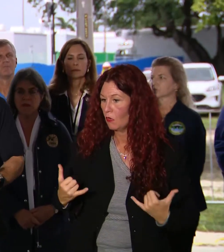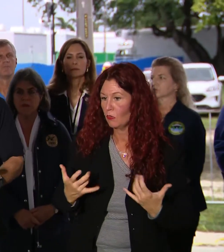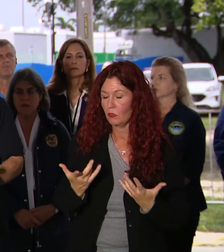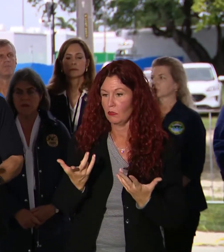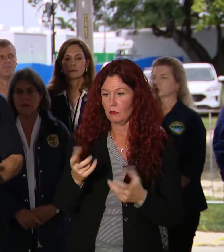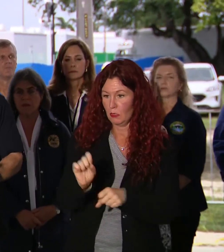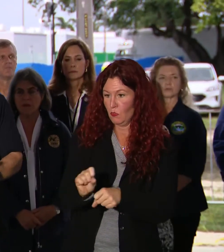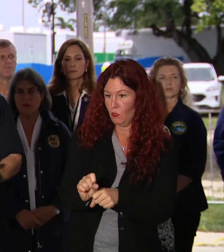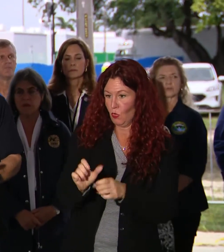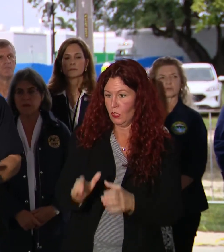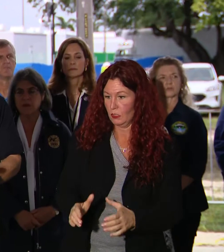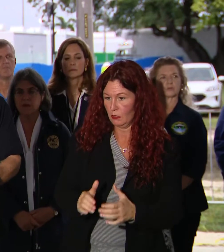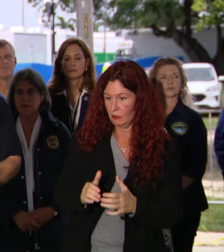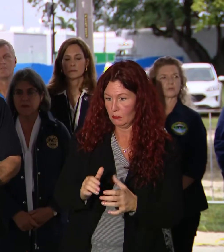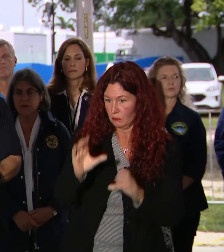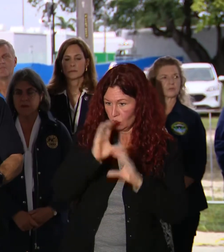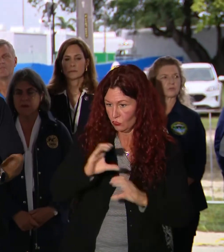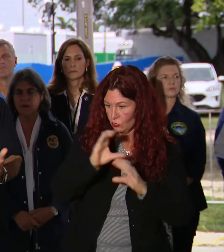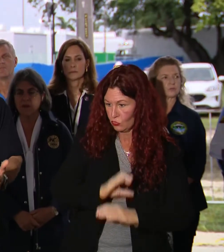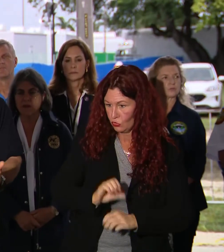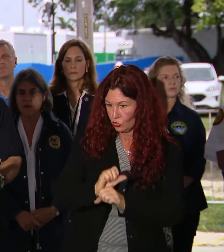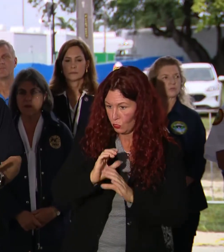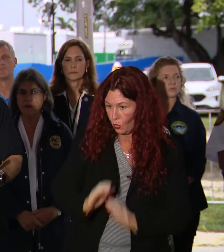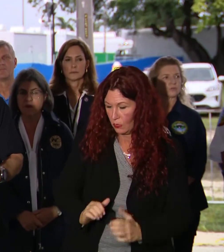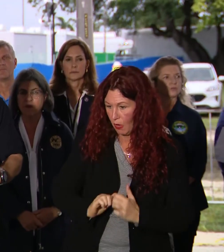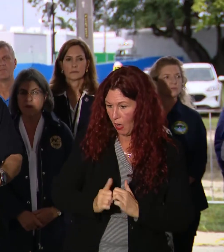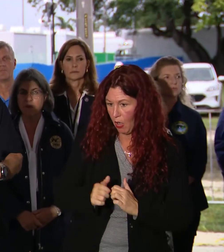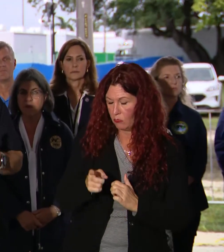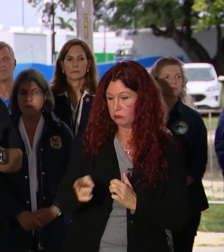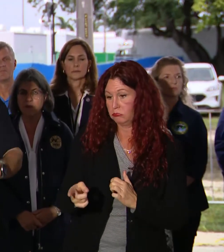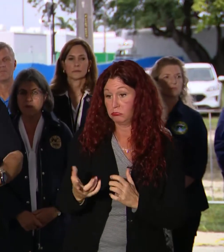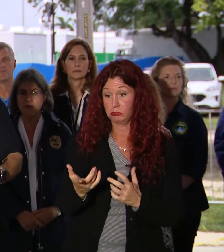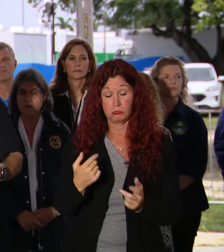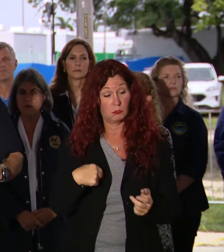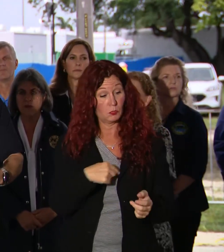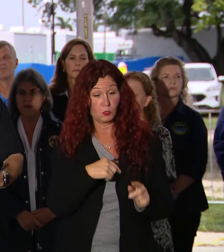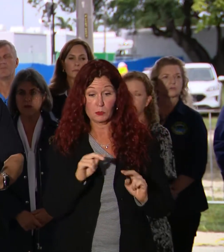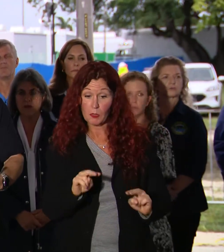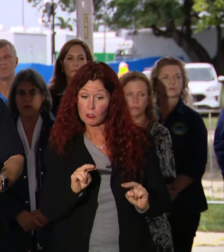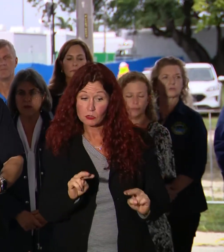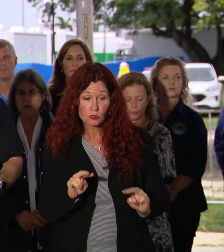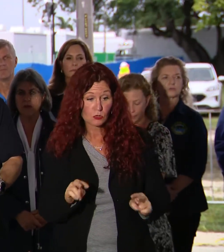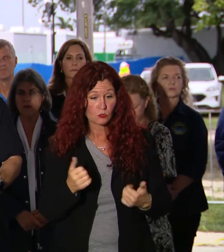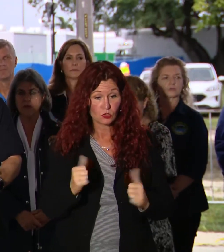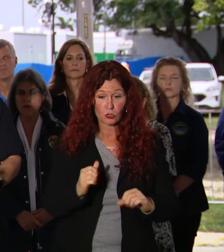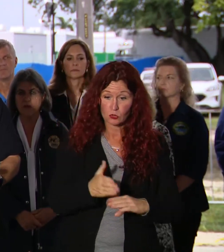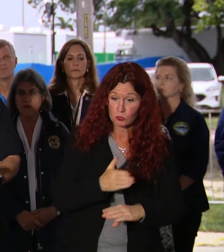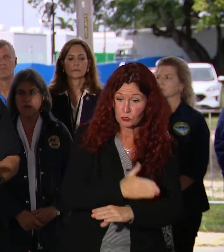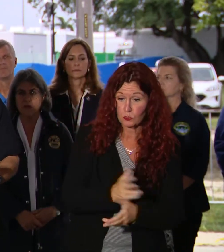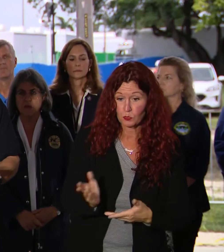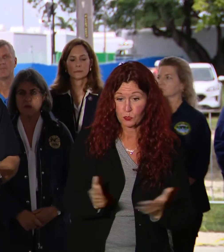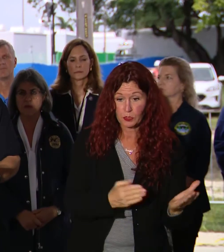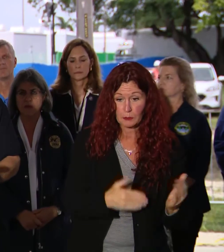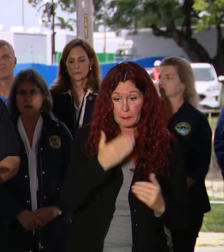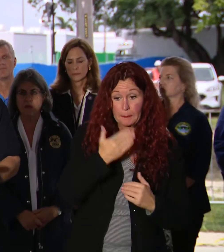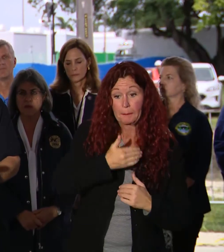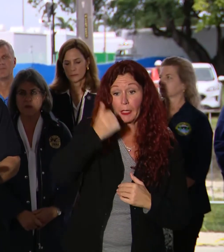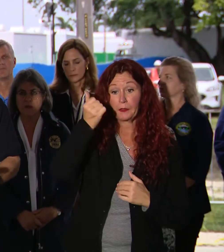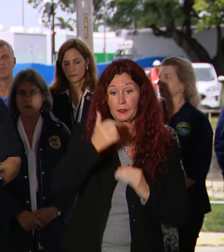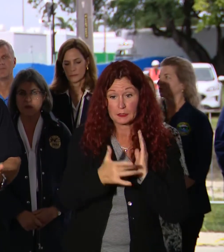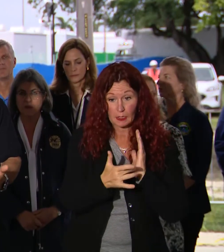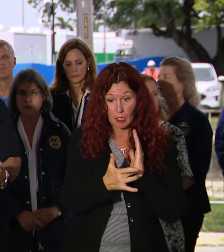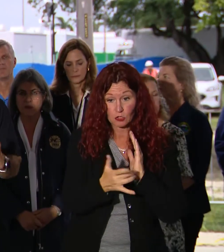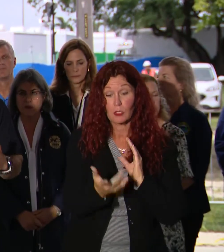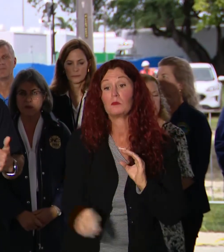now? We're monitoring that. We have instruments at the perimeter. We're enhancing the instrumentation, both in terms of